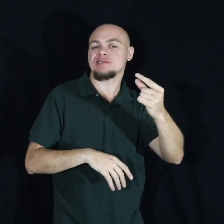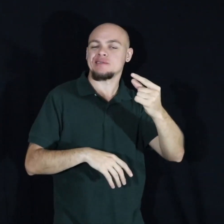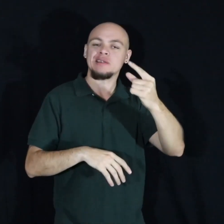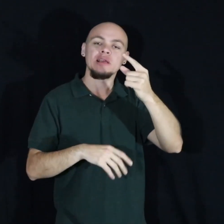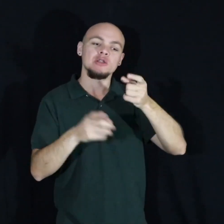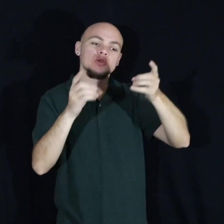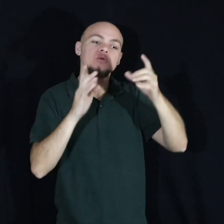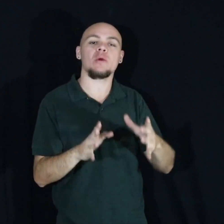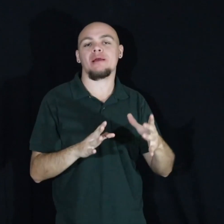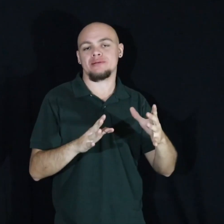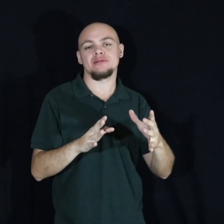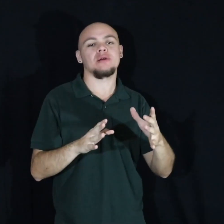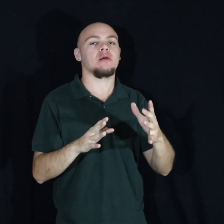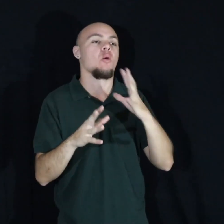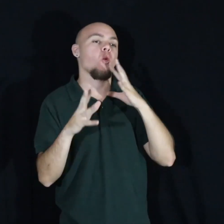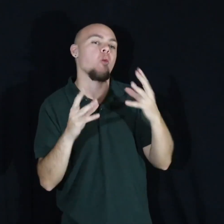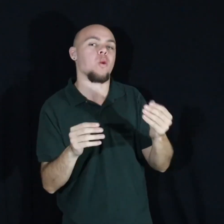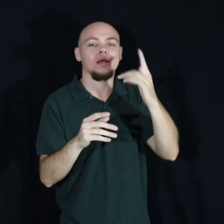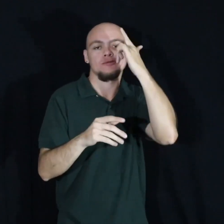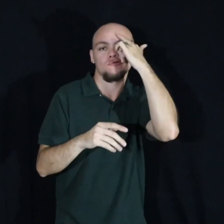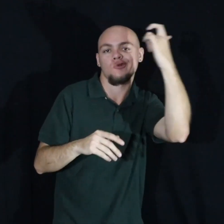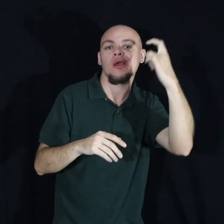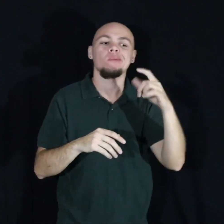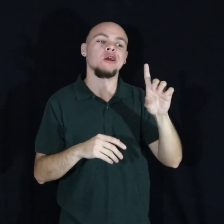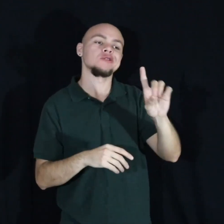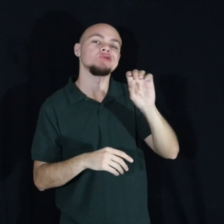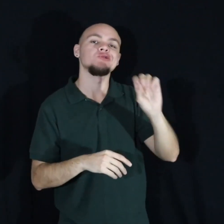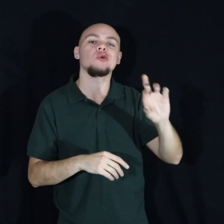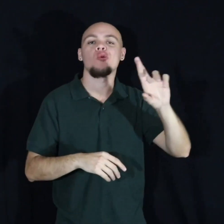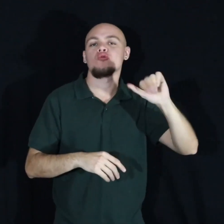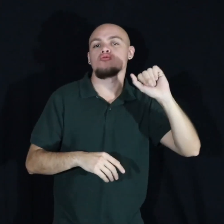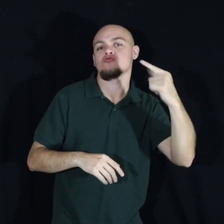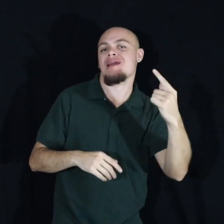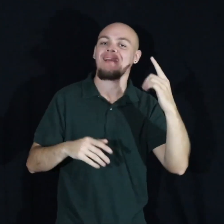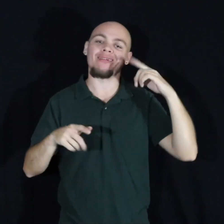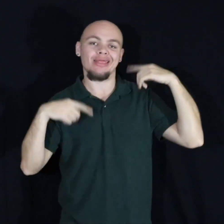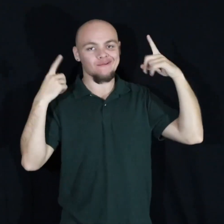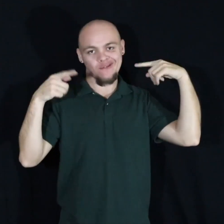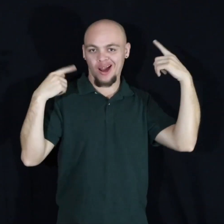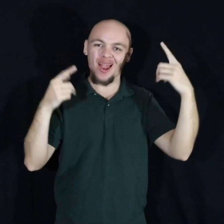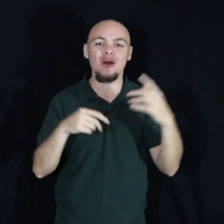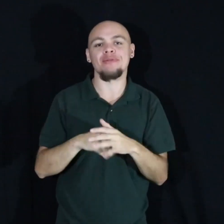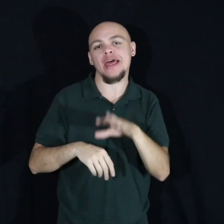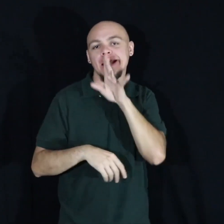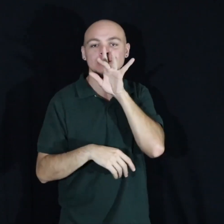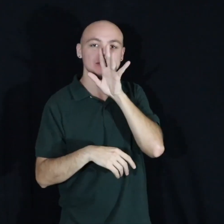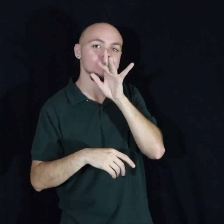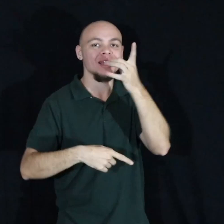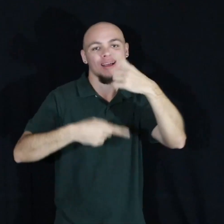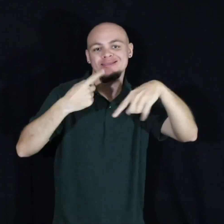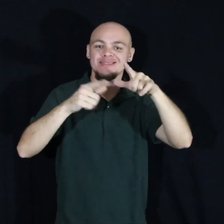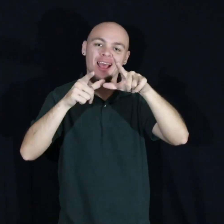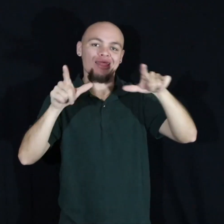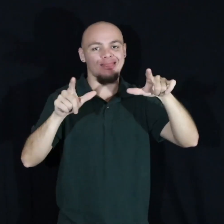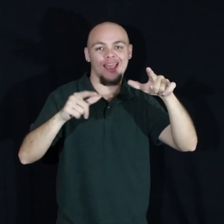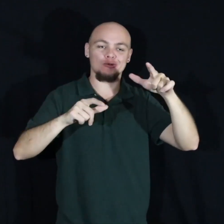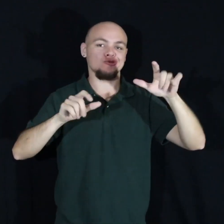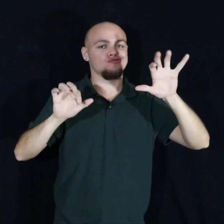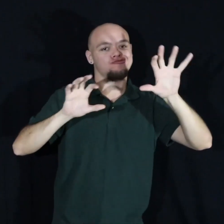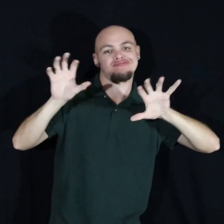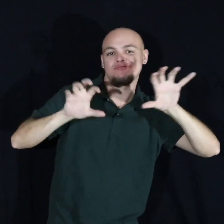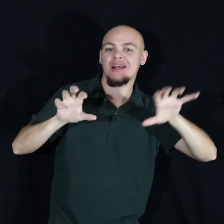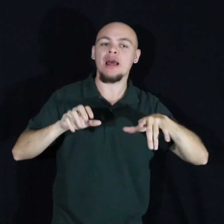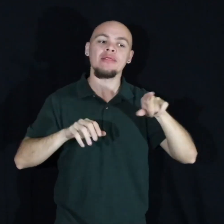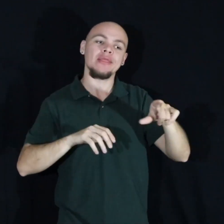with the temper, do-rag D-boys, boys in the hood, mi vida loca. They speak in sign language because they have been taught